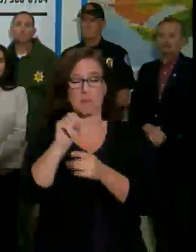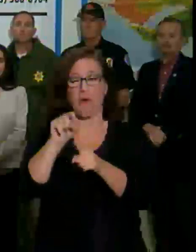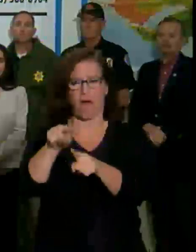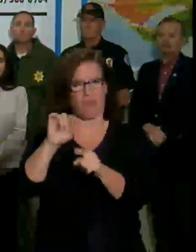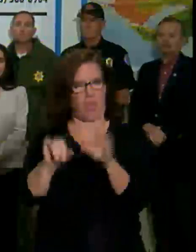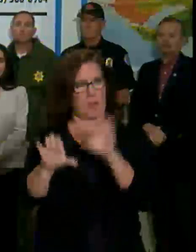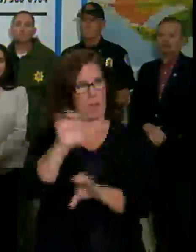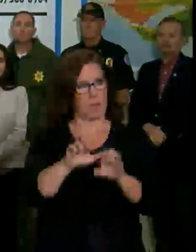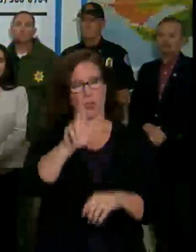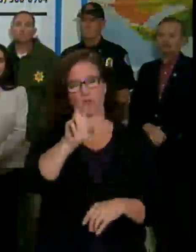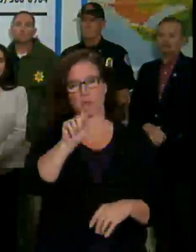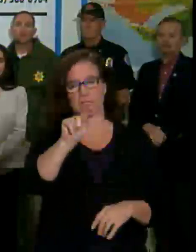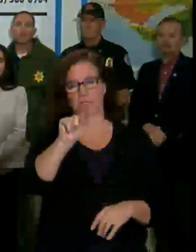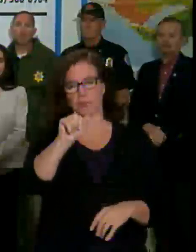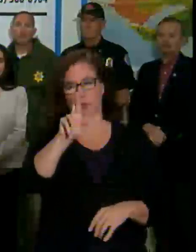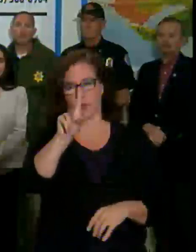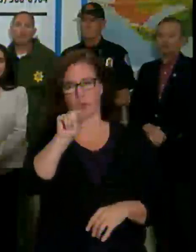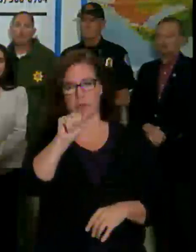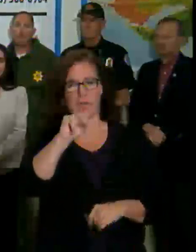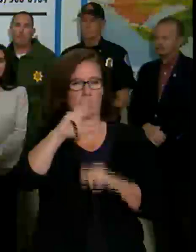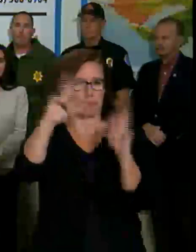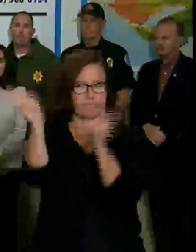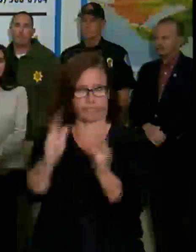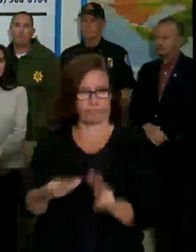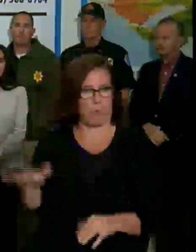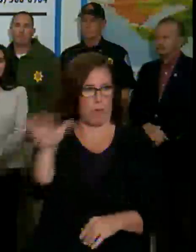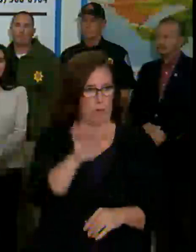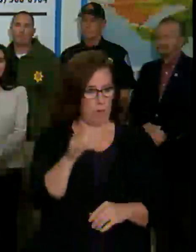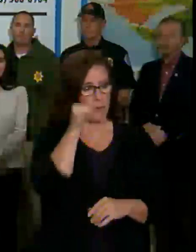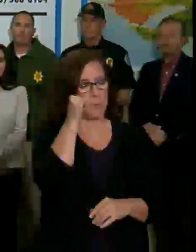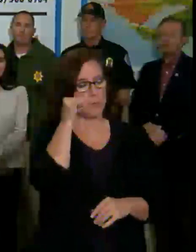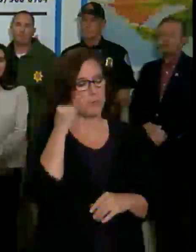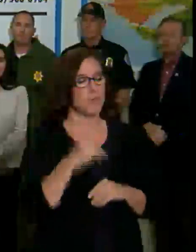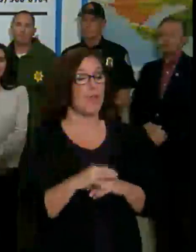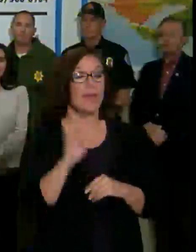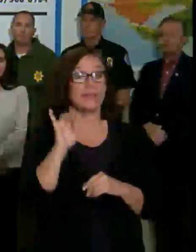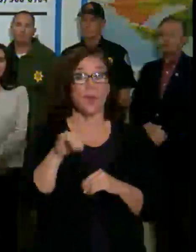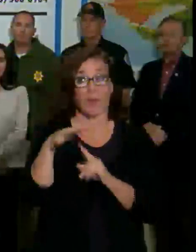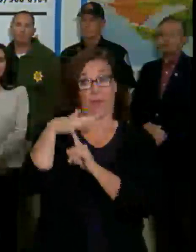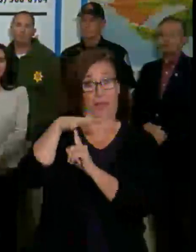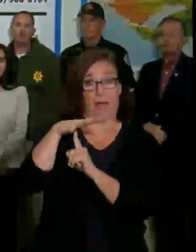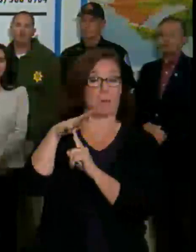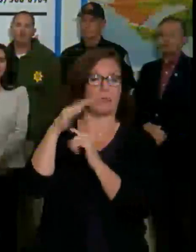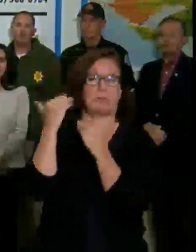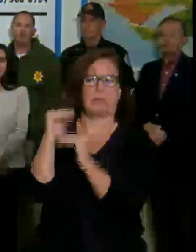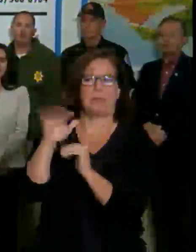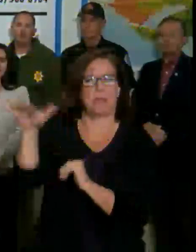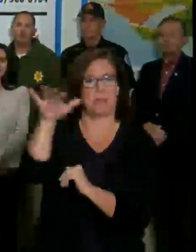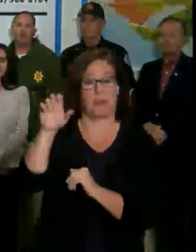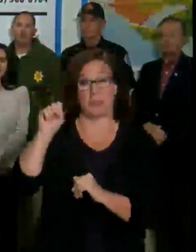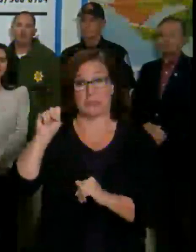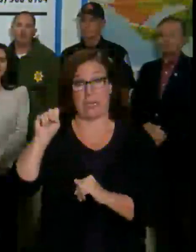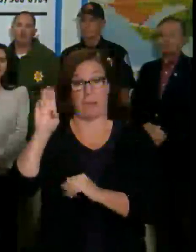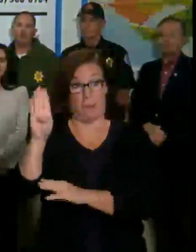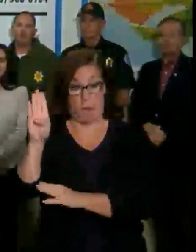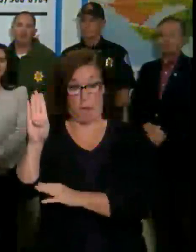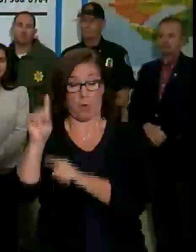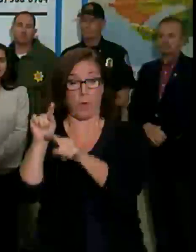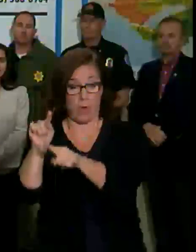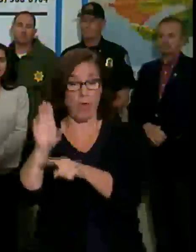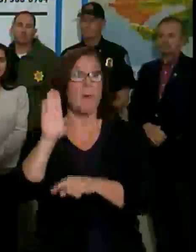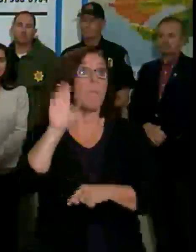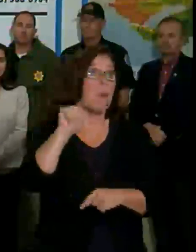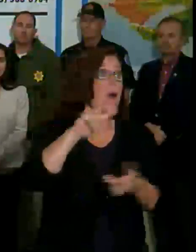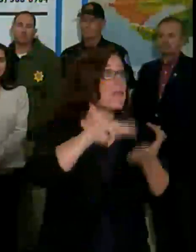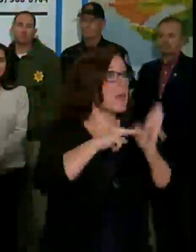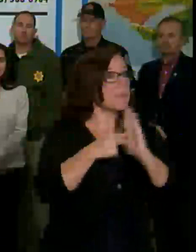ability to take action with helicopters in the Santa Barbara zone, it increases our ability to put ground troops in there. It